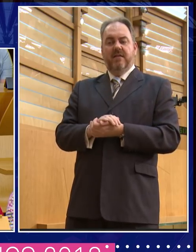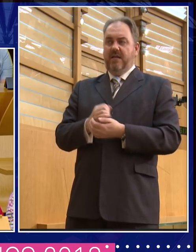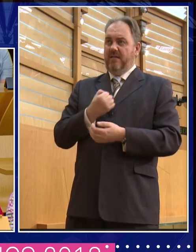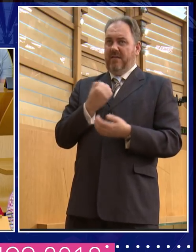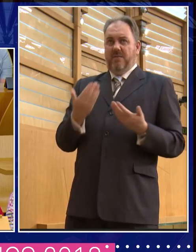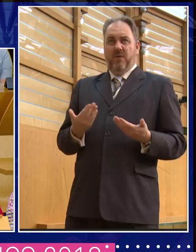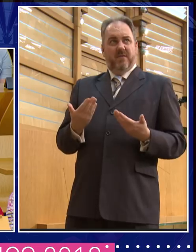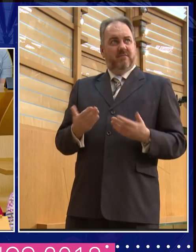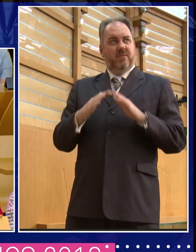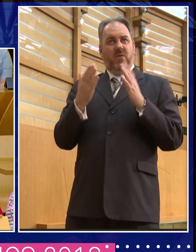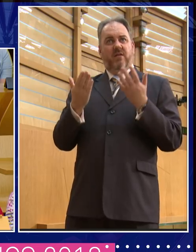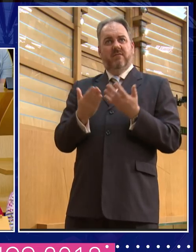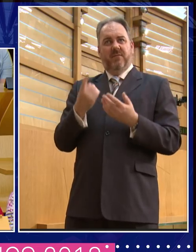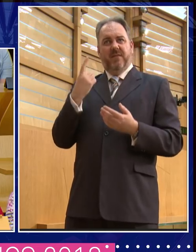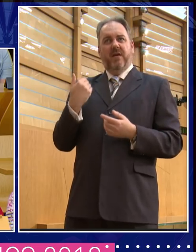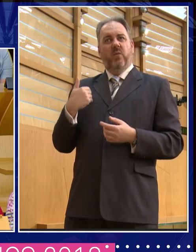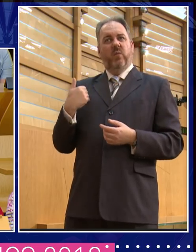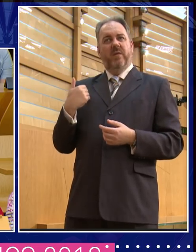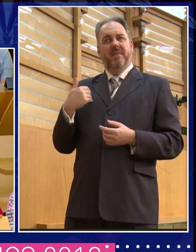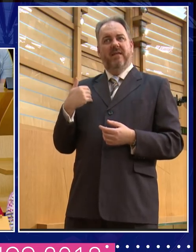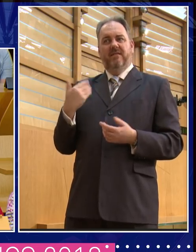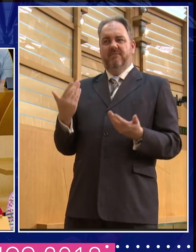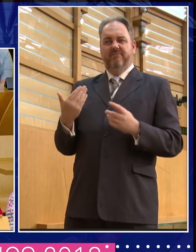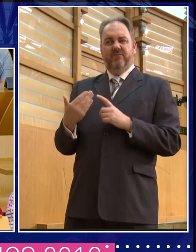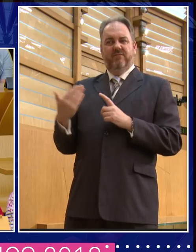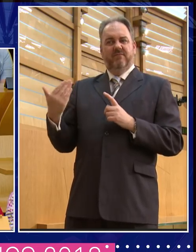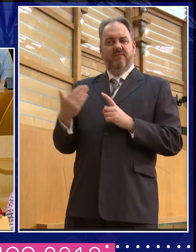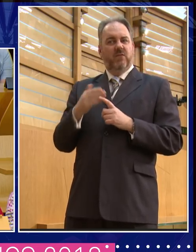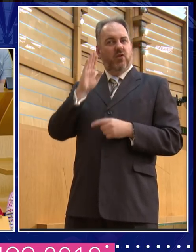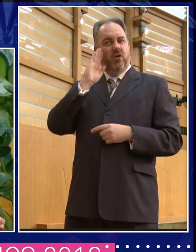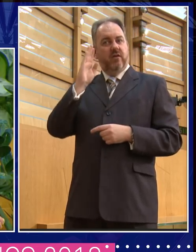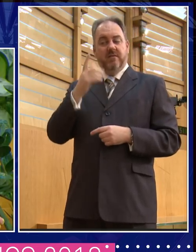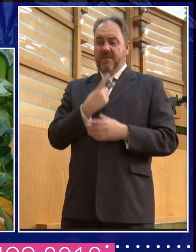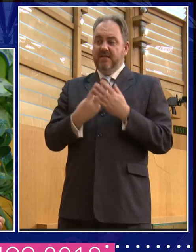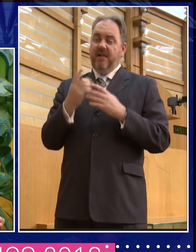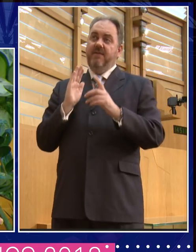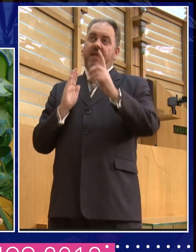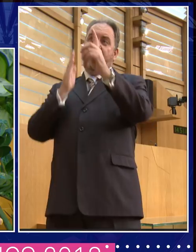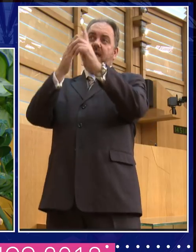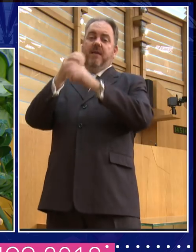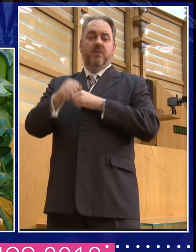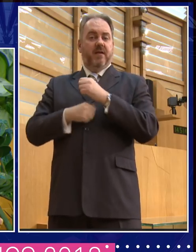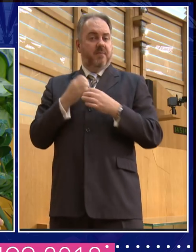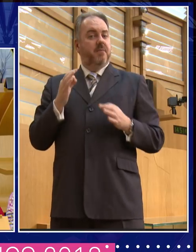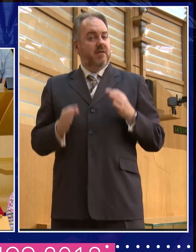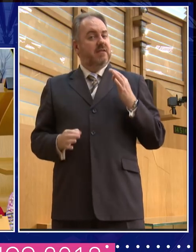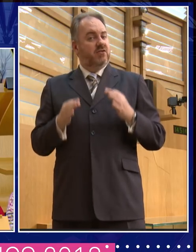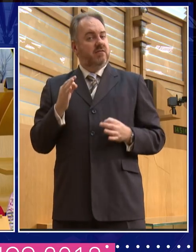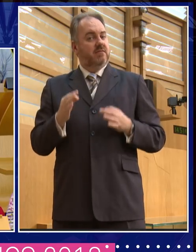and after university, I want to go into politics. Um, so women and power was something that really, um, affected